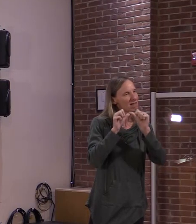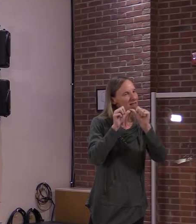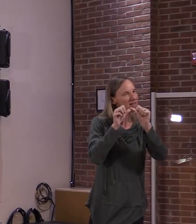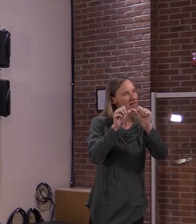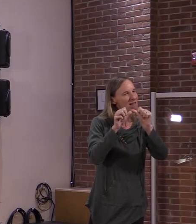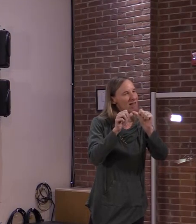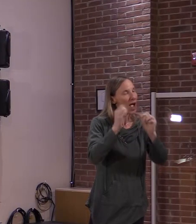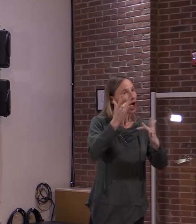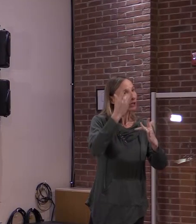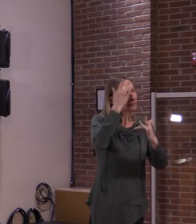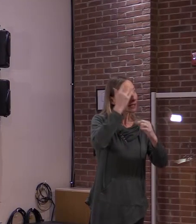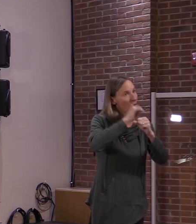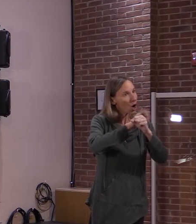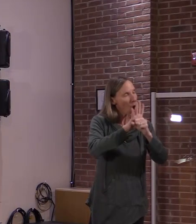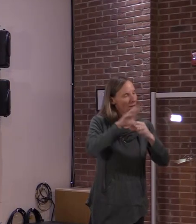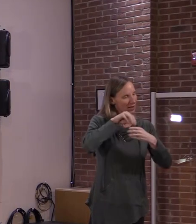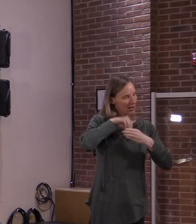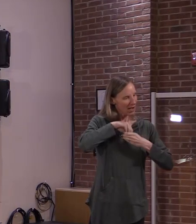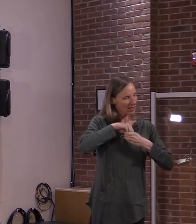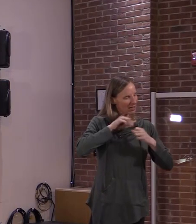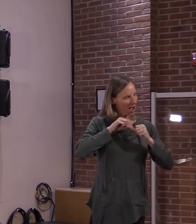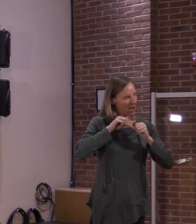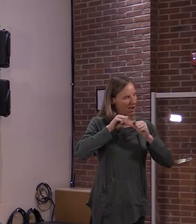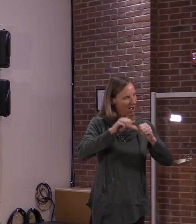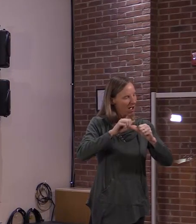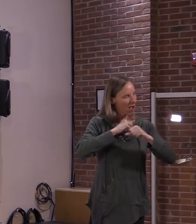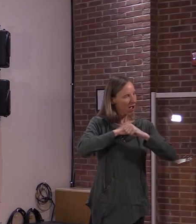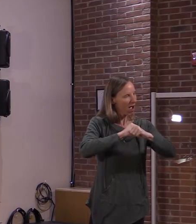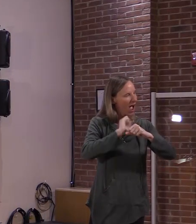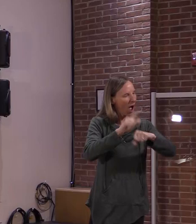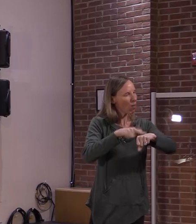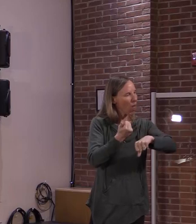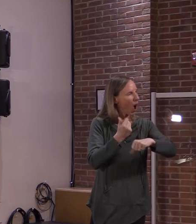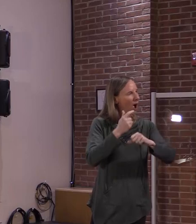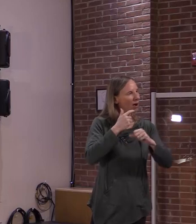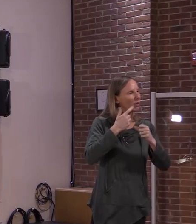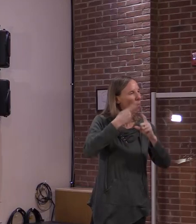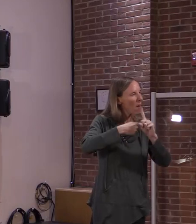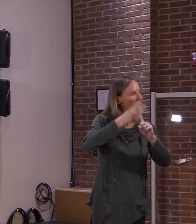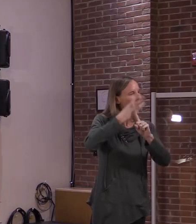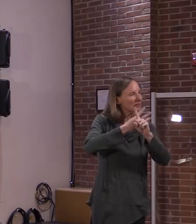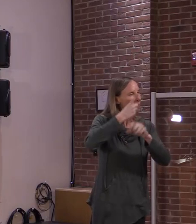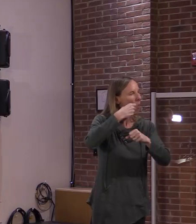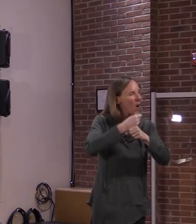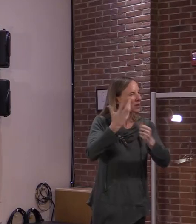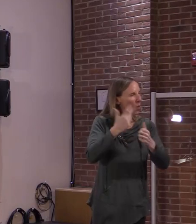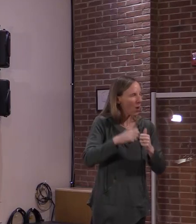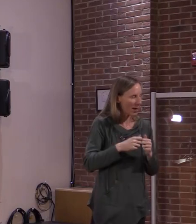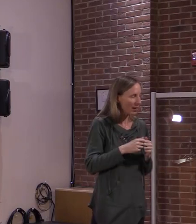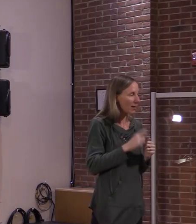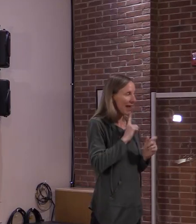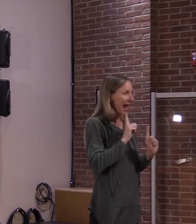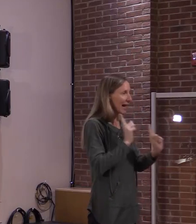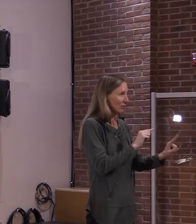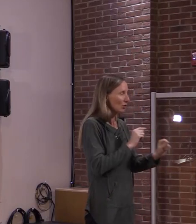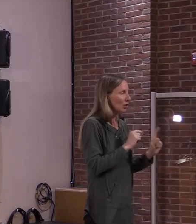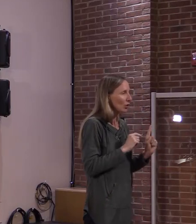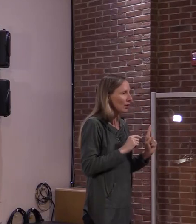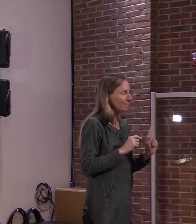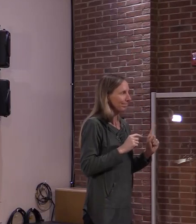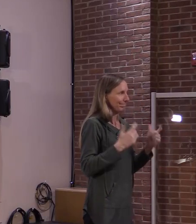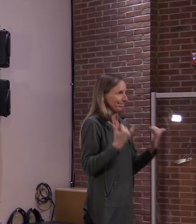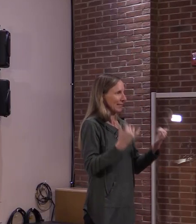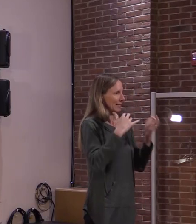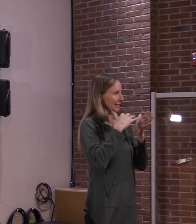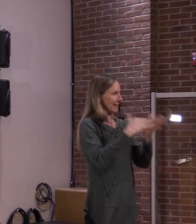are sticking around? Is there enough evidence yet on what that's looking like? Yeah, so that's again, under a lot of